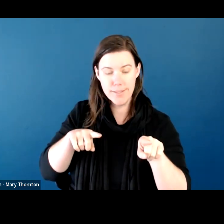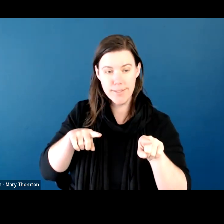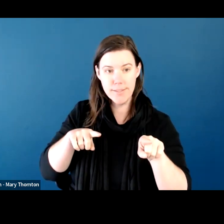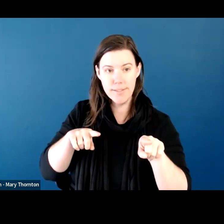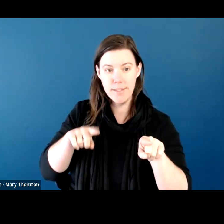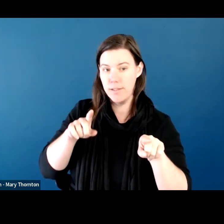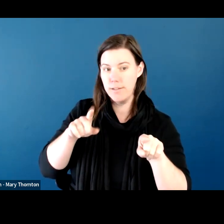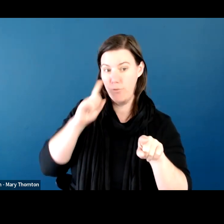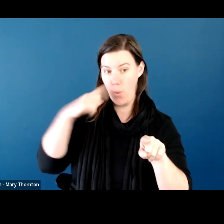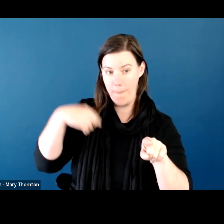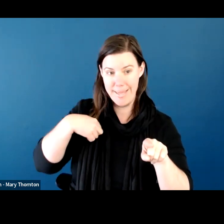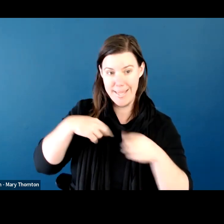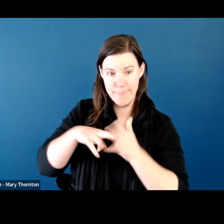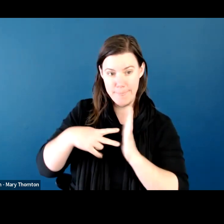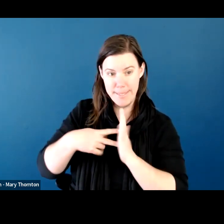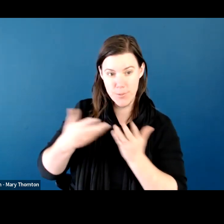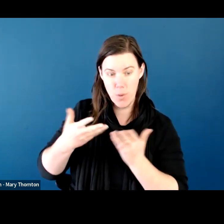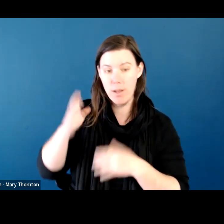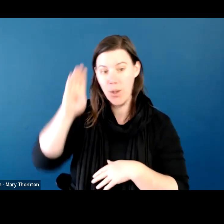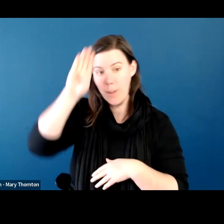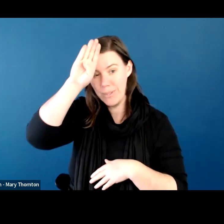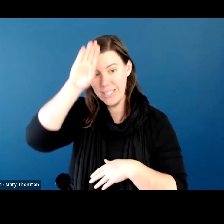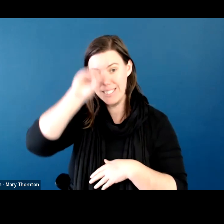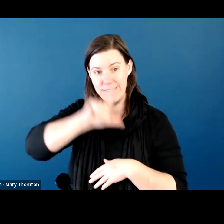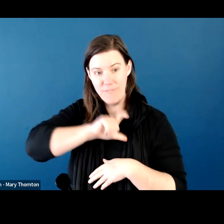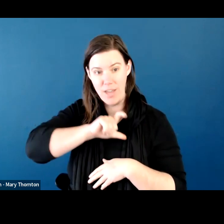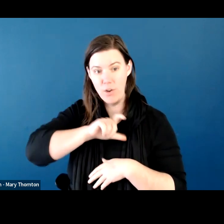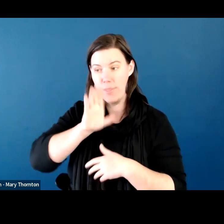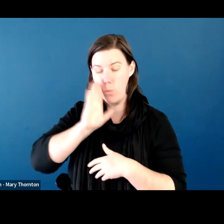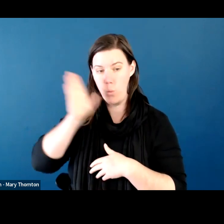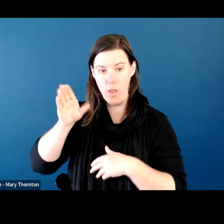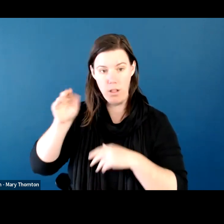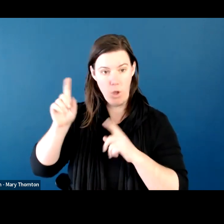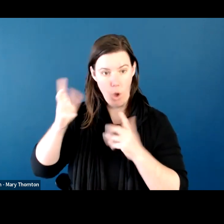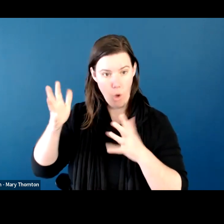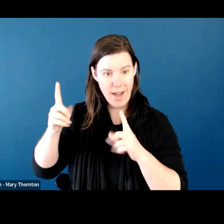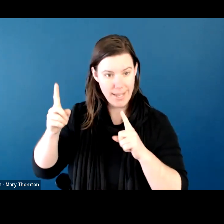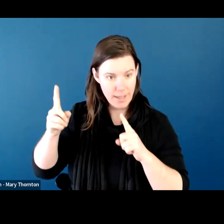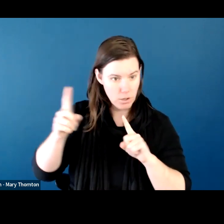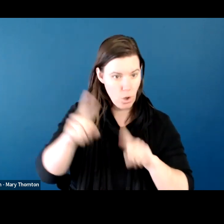anyway, how can we make that response more effective, humane, trauma-informed,